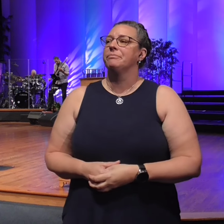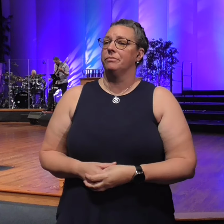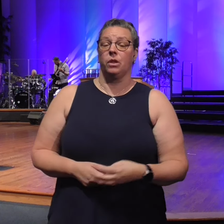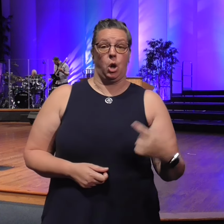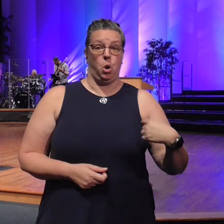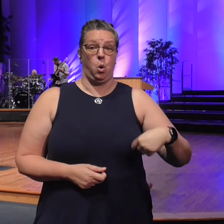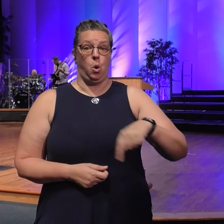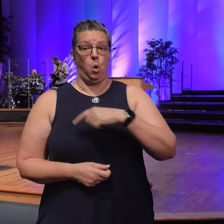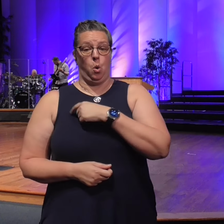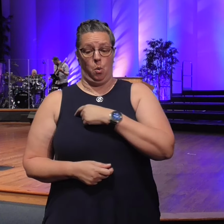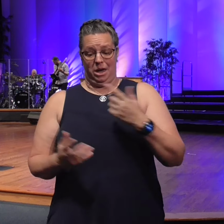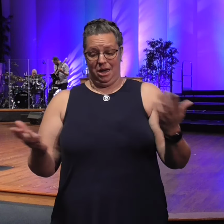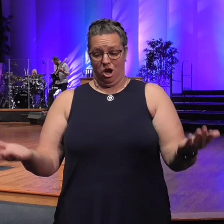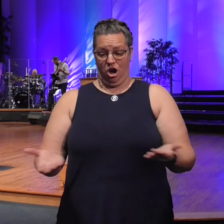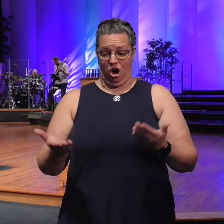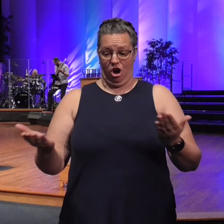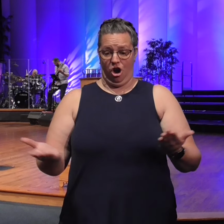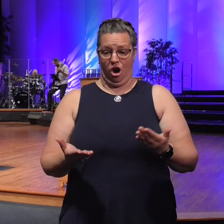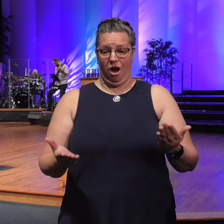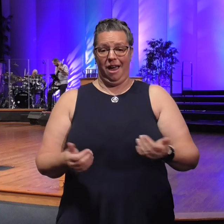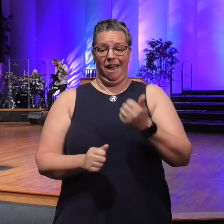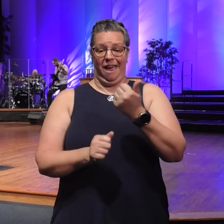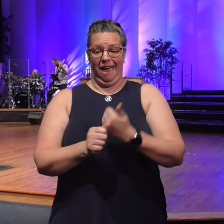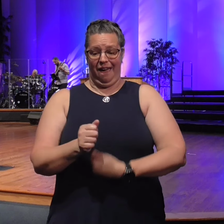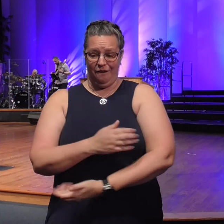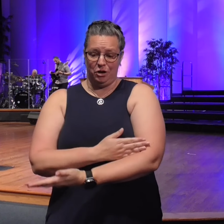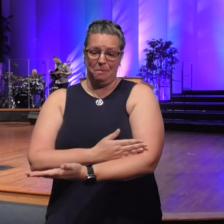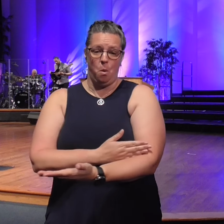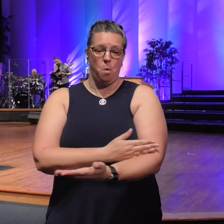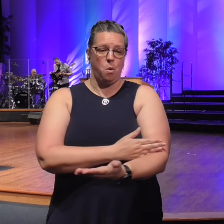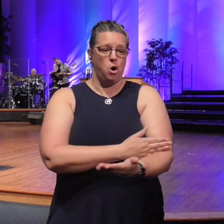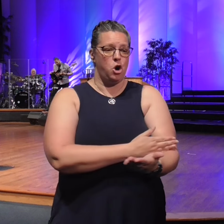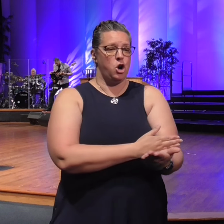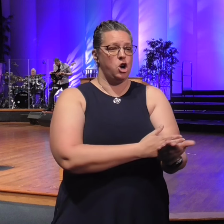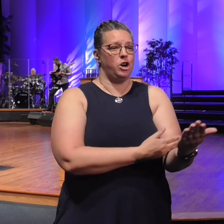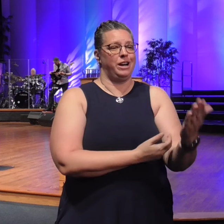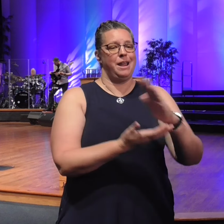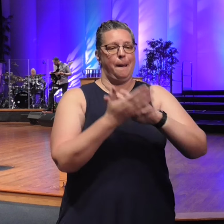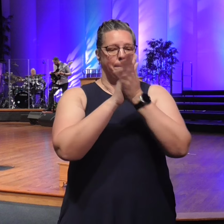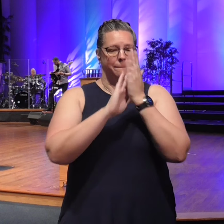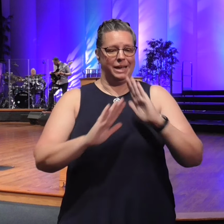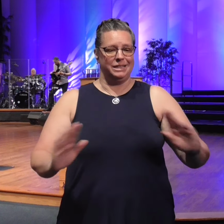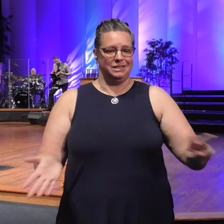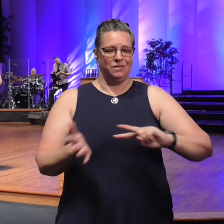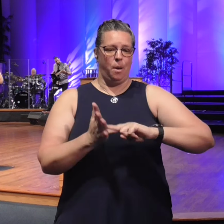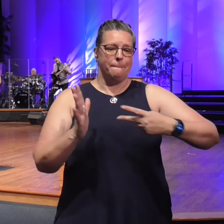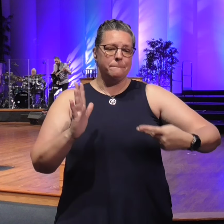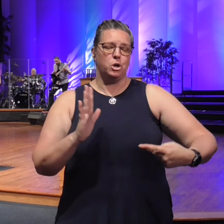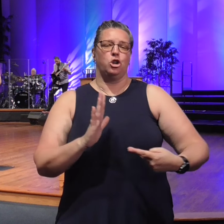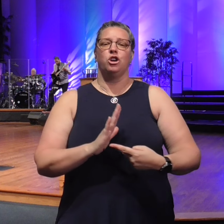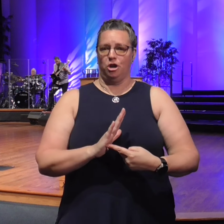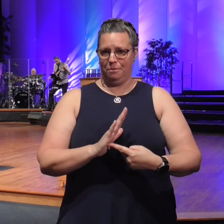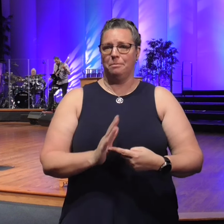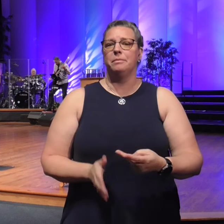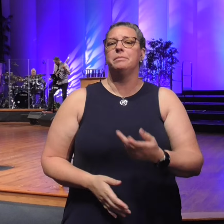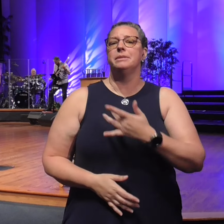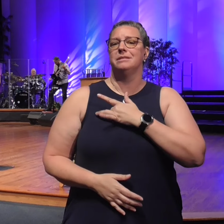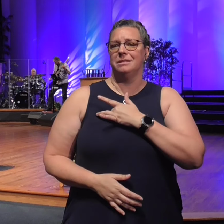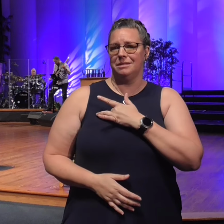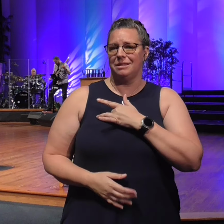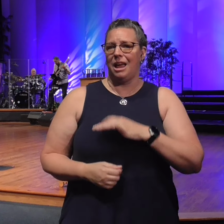We come in every new morning with peaceful purposes in